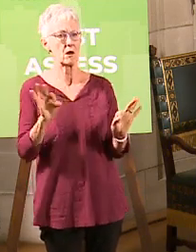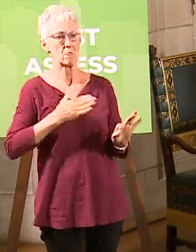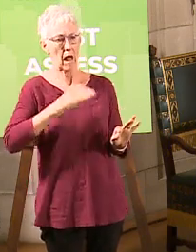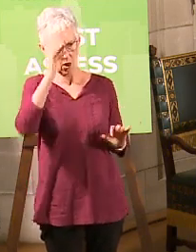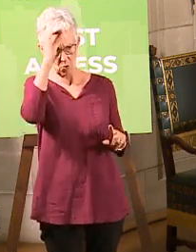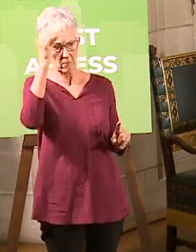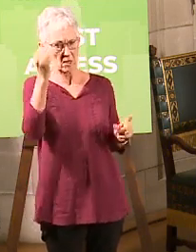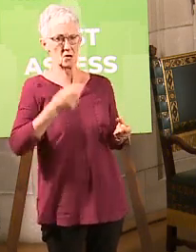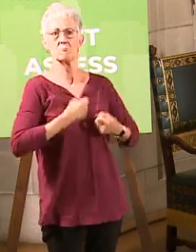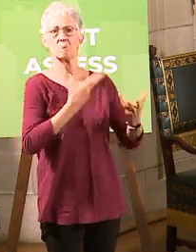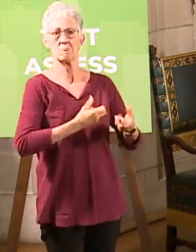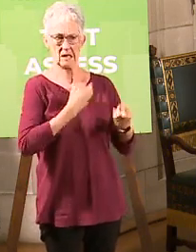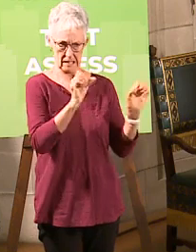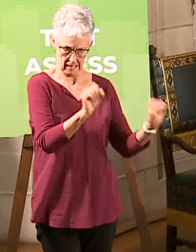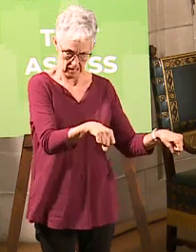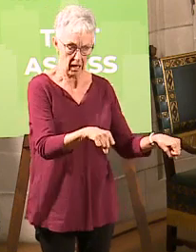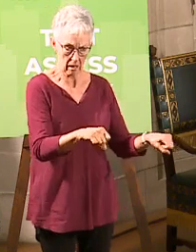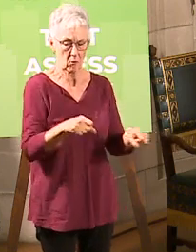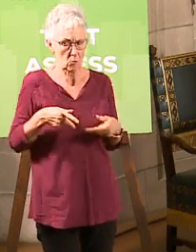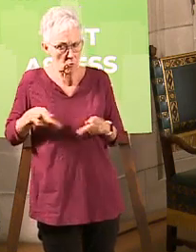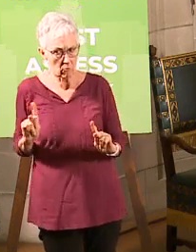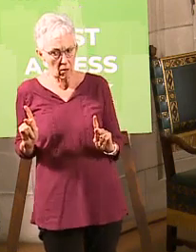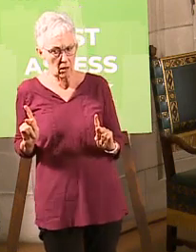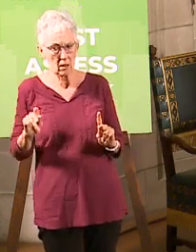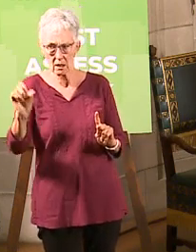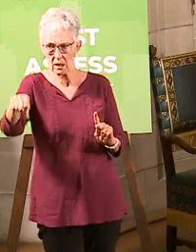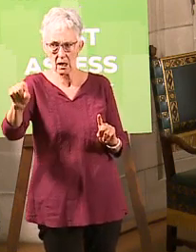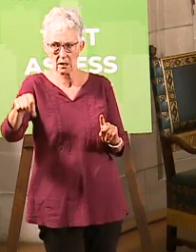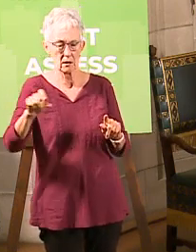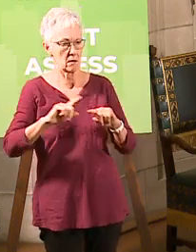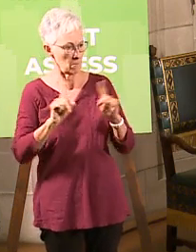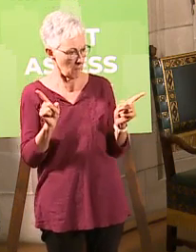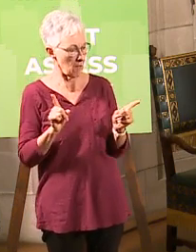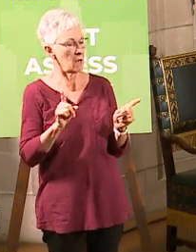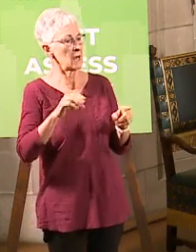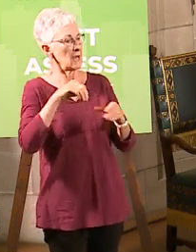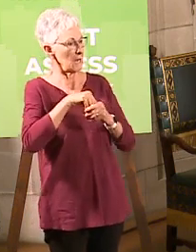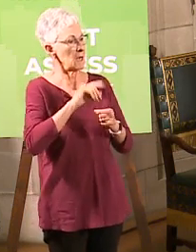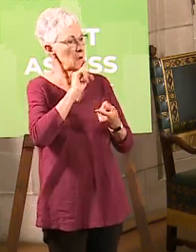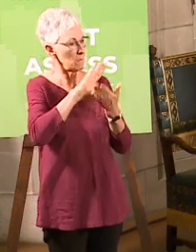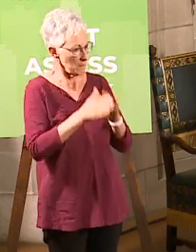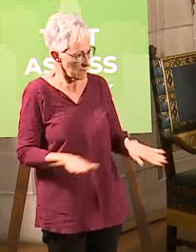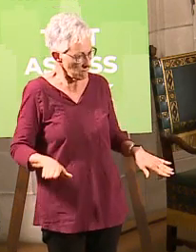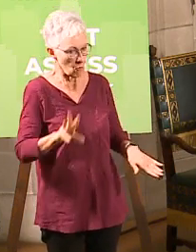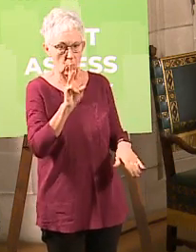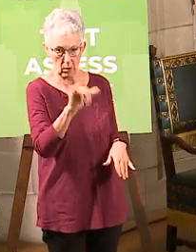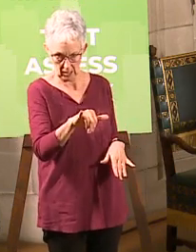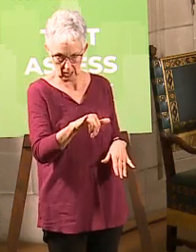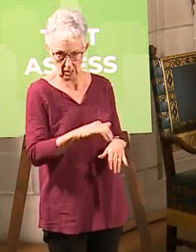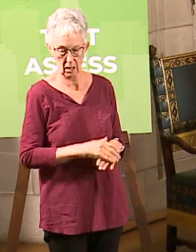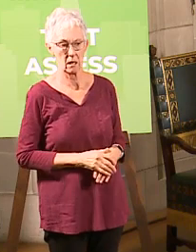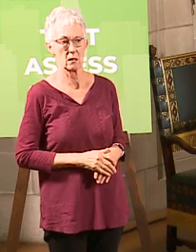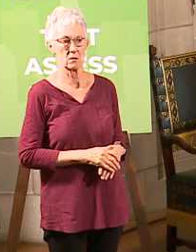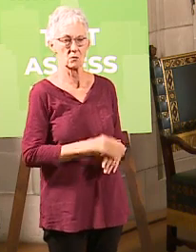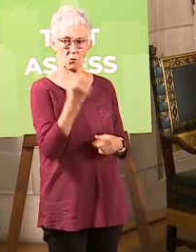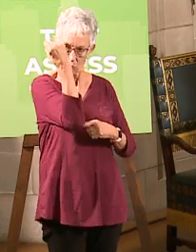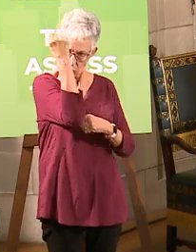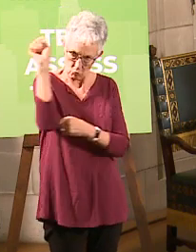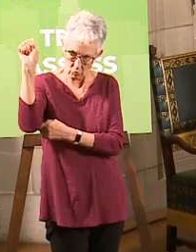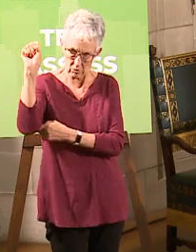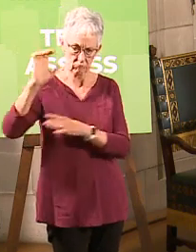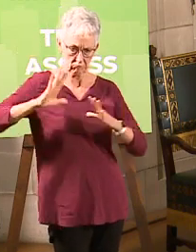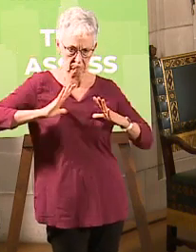and to stay peaceful. I understand that people are going to want to express their First Amendment